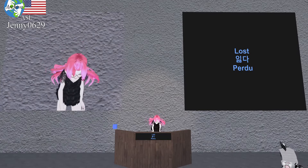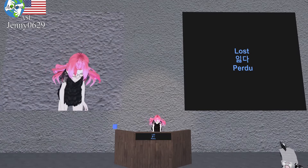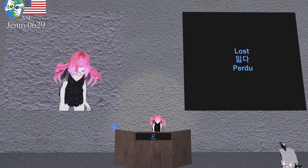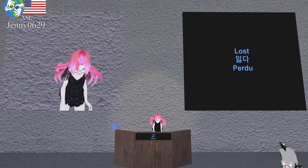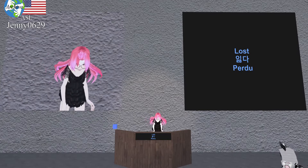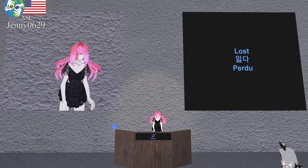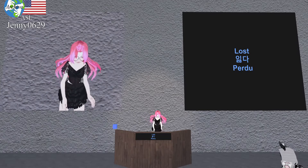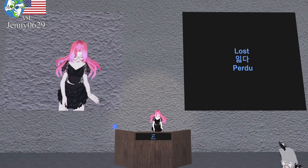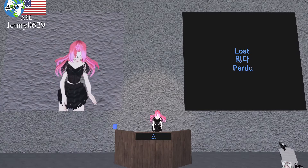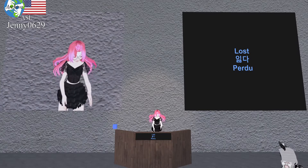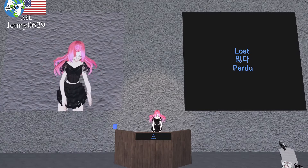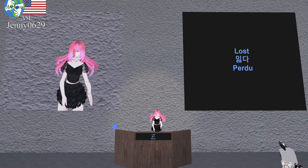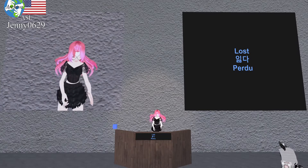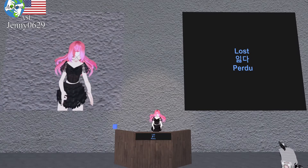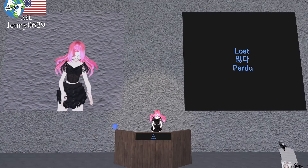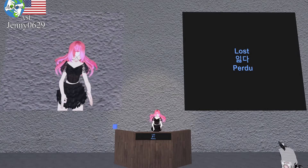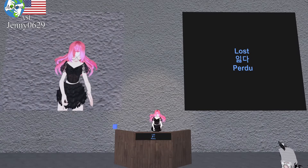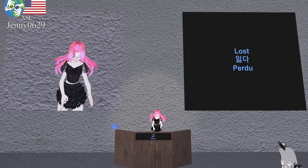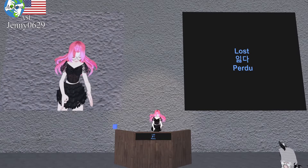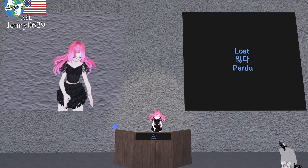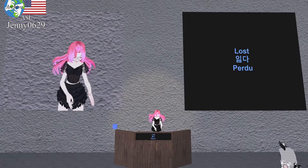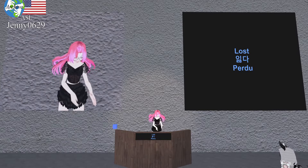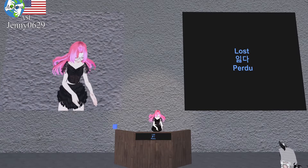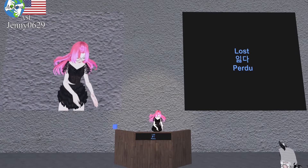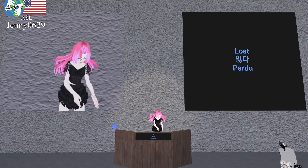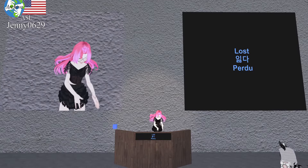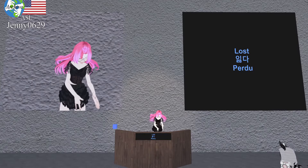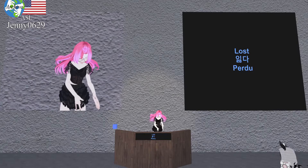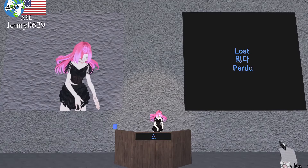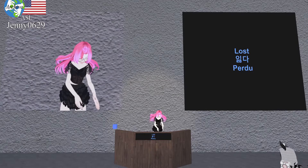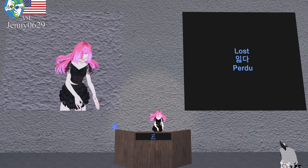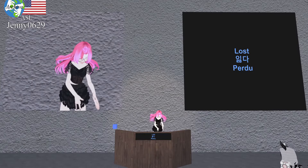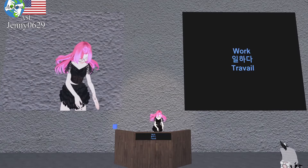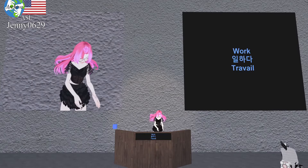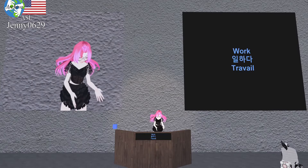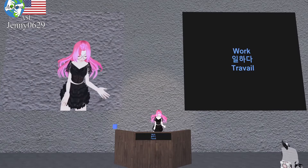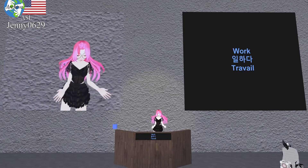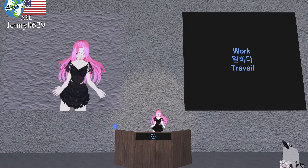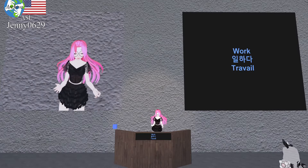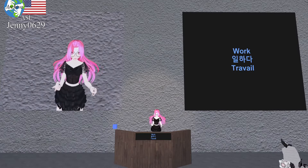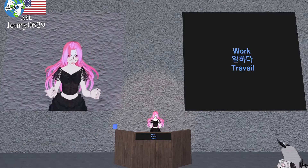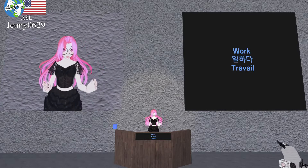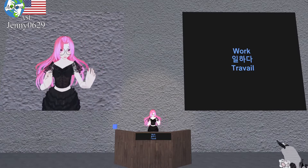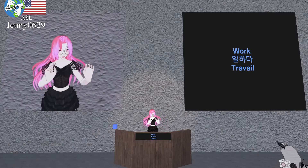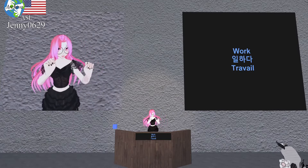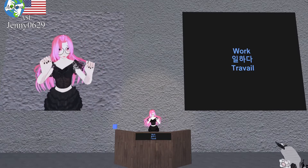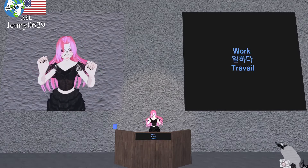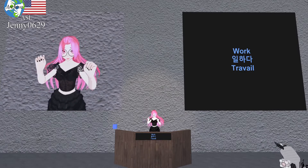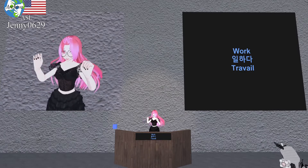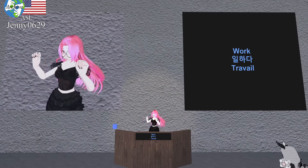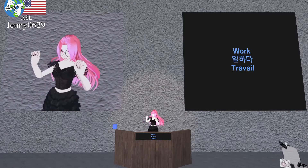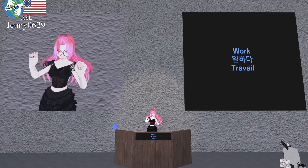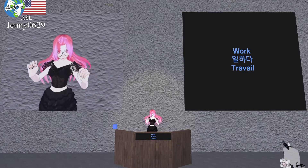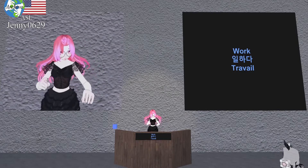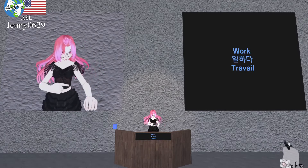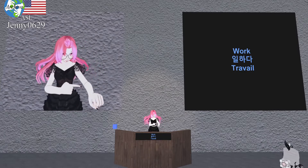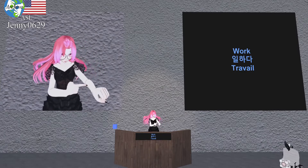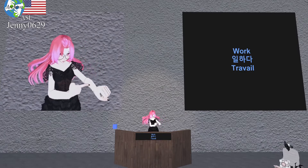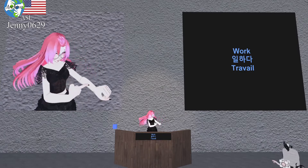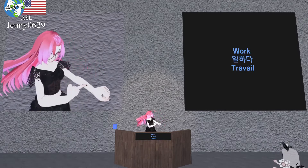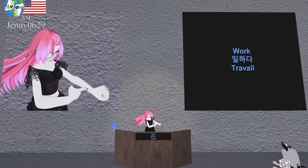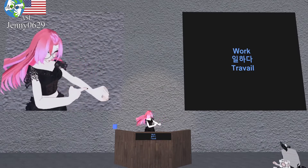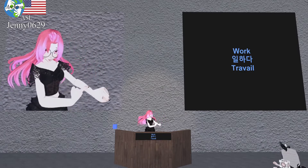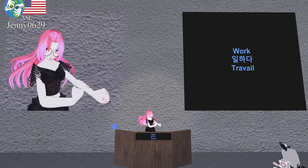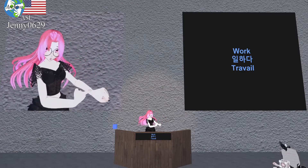Sorry, this is, I think I'm accidentally, what the heck? Okay. Work. All right, so you're gonna have 2